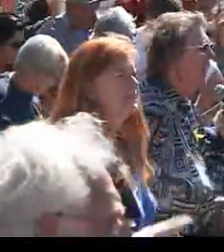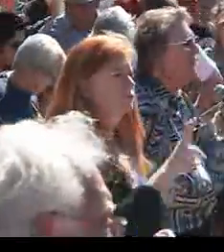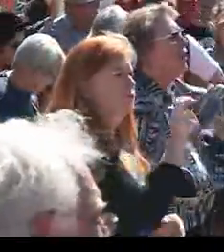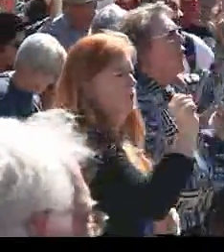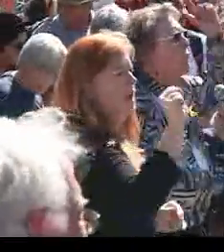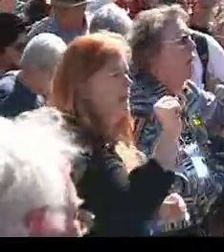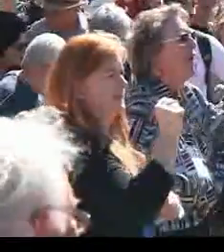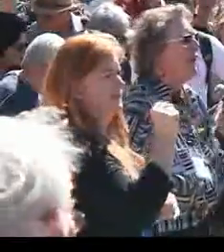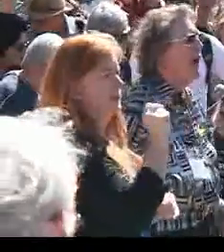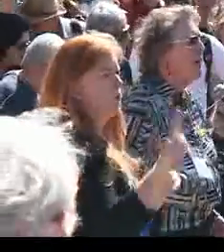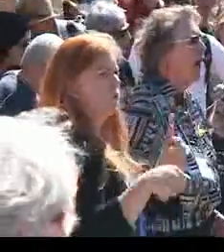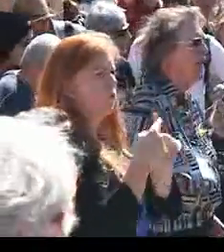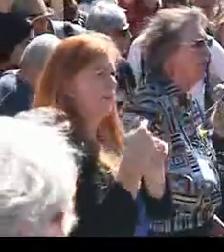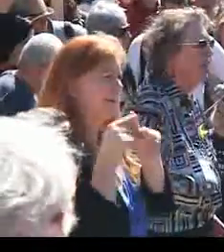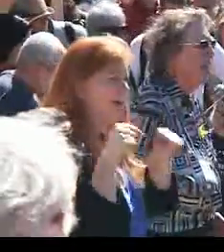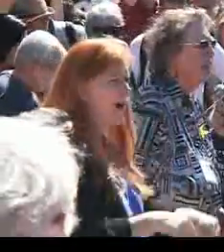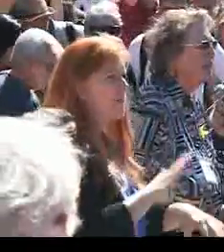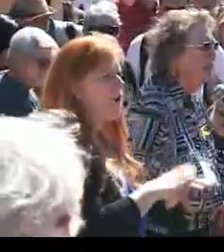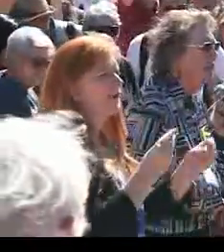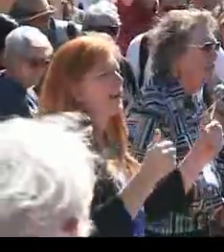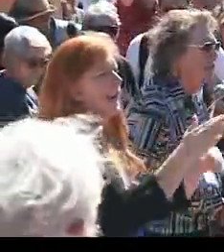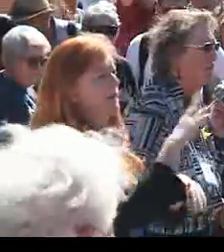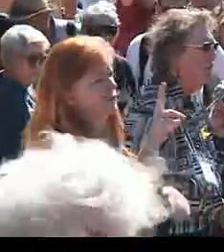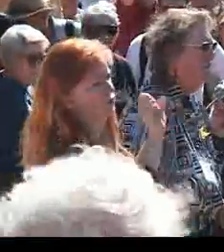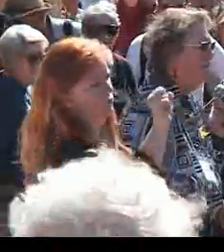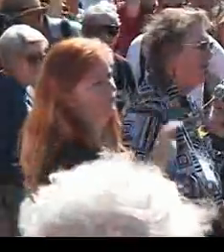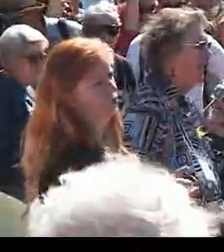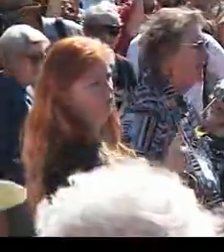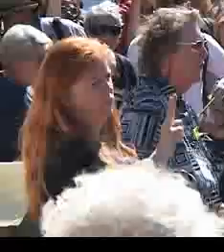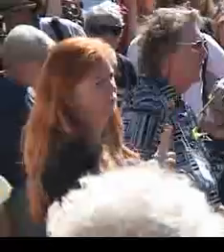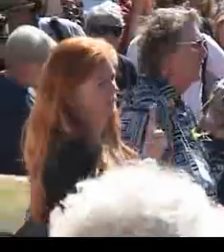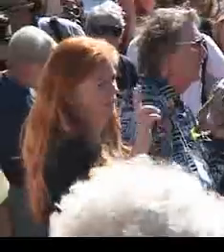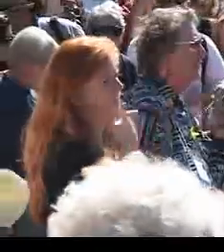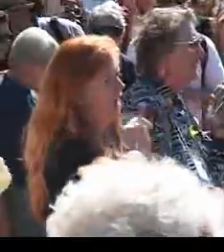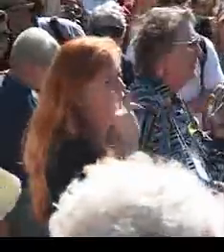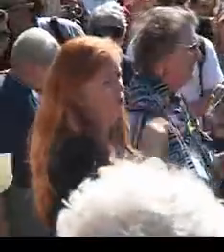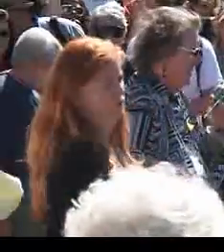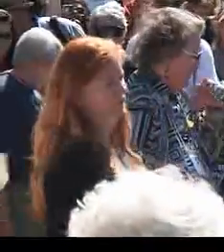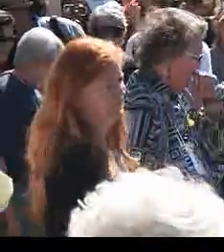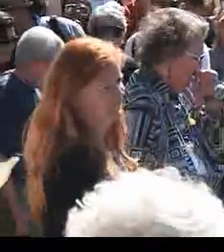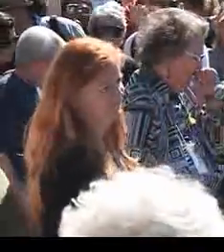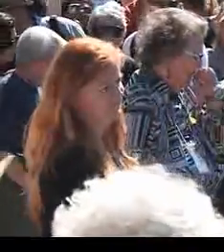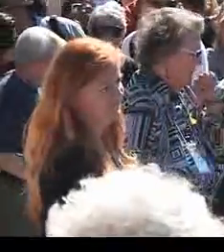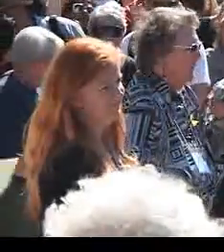United States when they come onto the campus of the University of California.